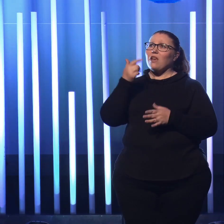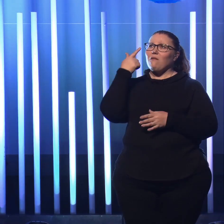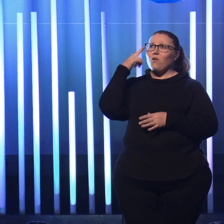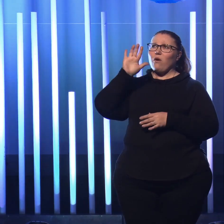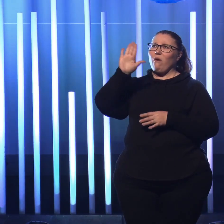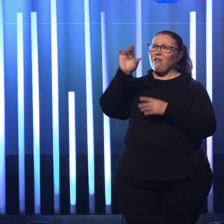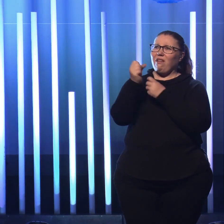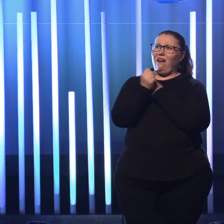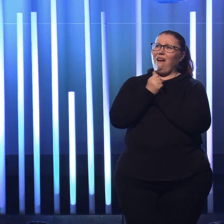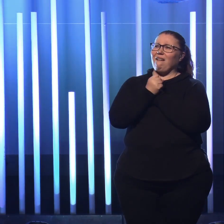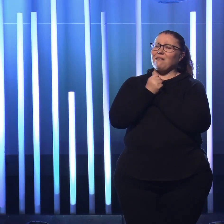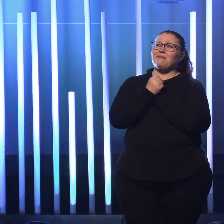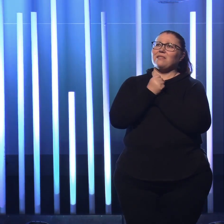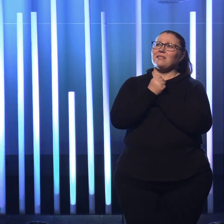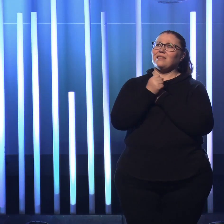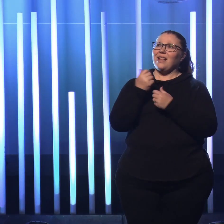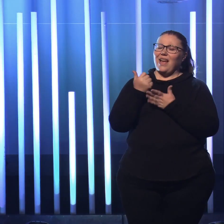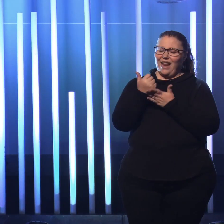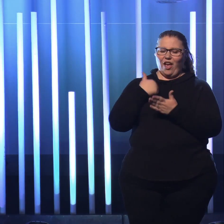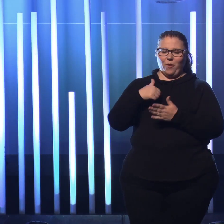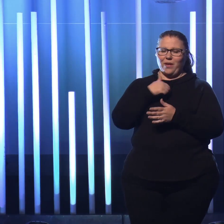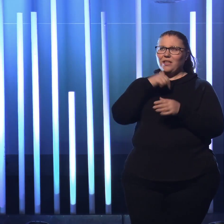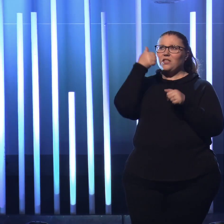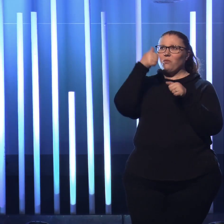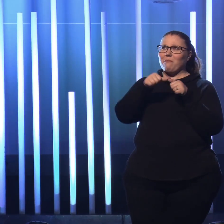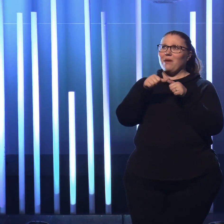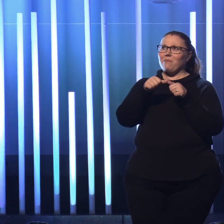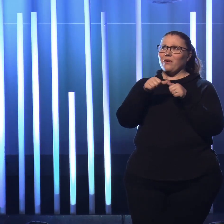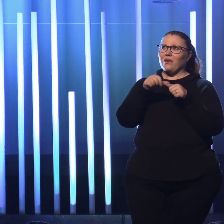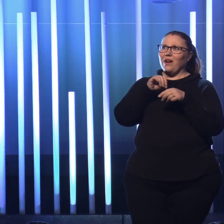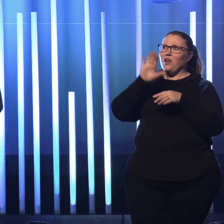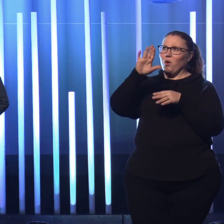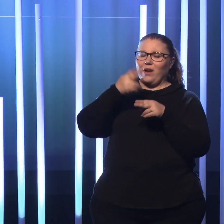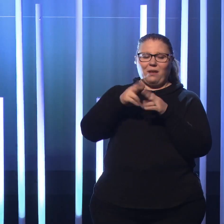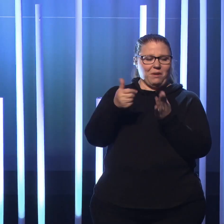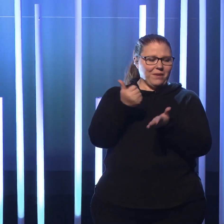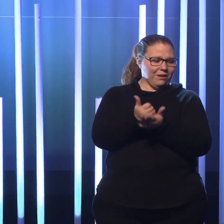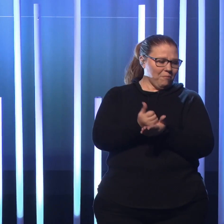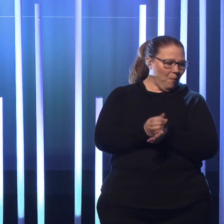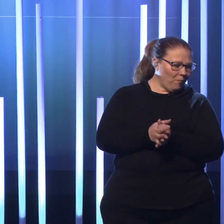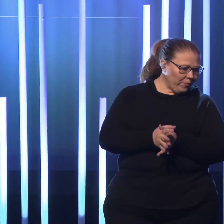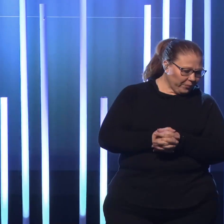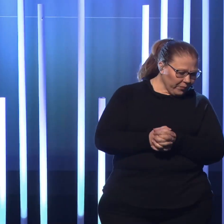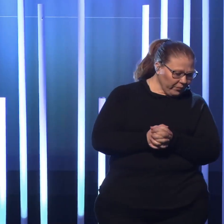love, and just help us to remember. In your name, amen.